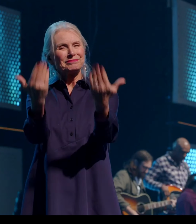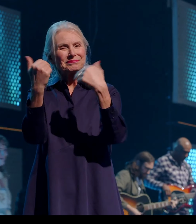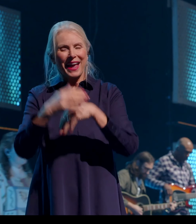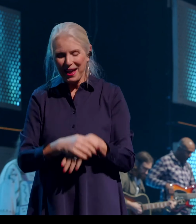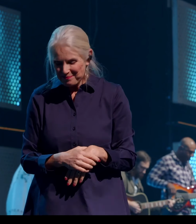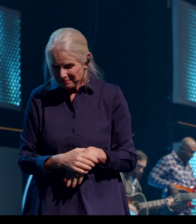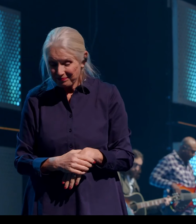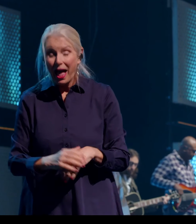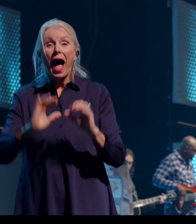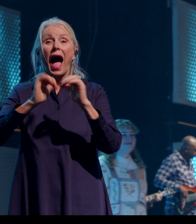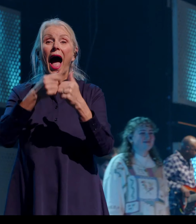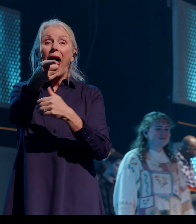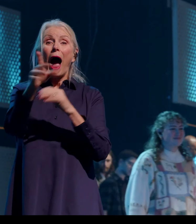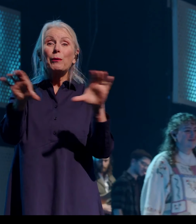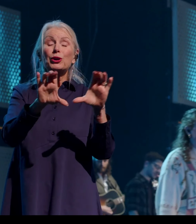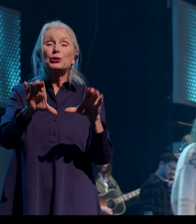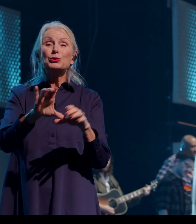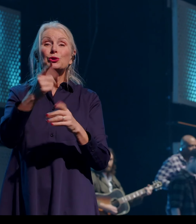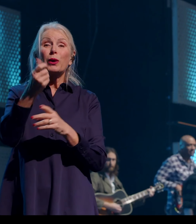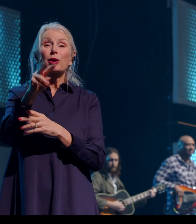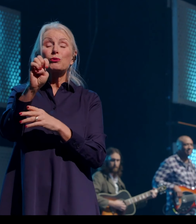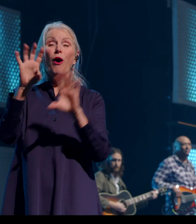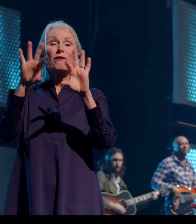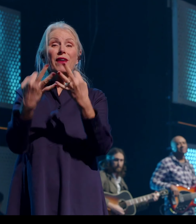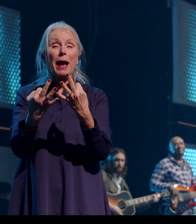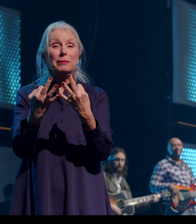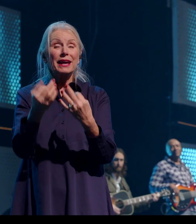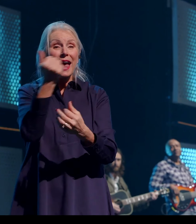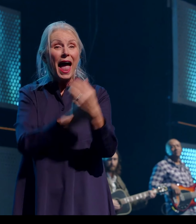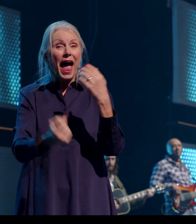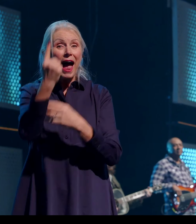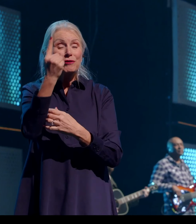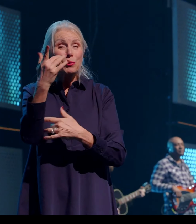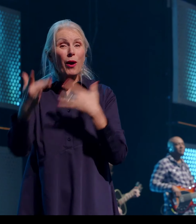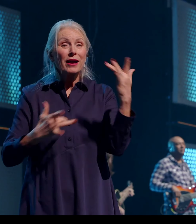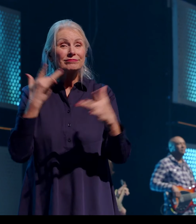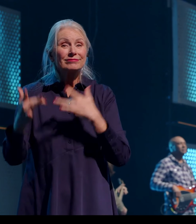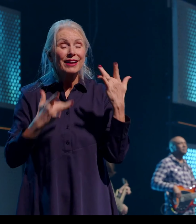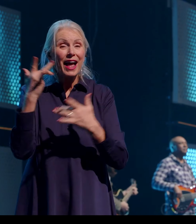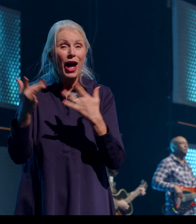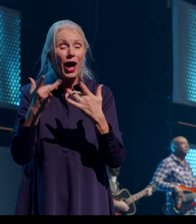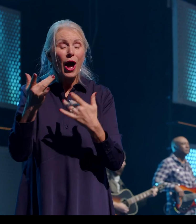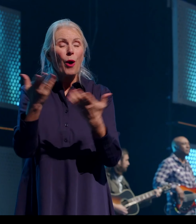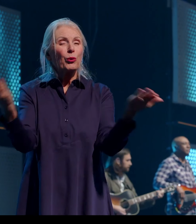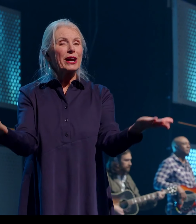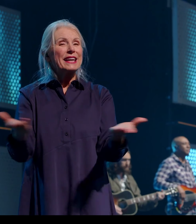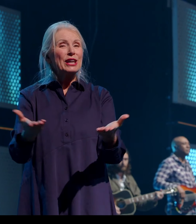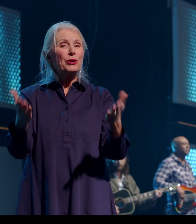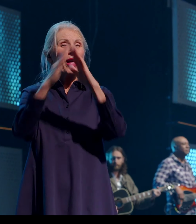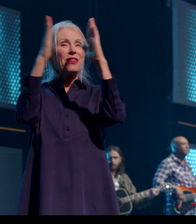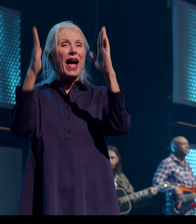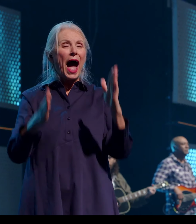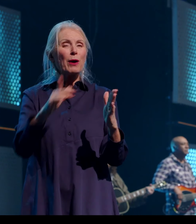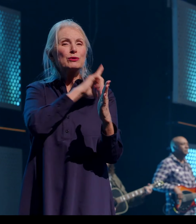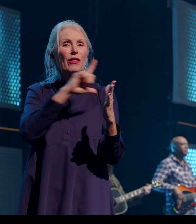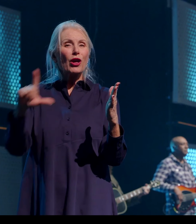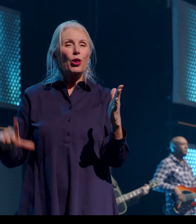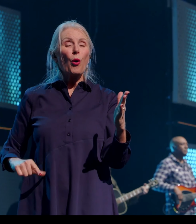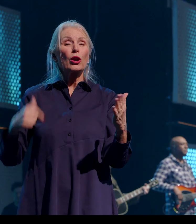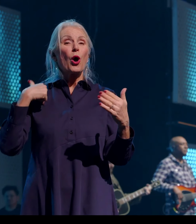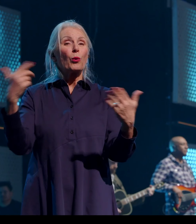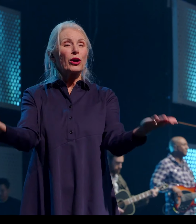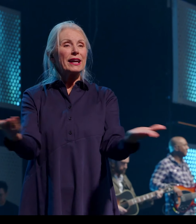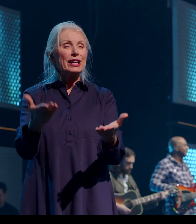How we doing, Grove family? Happy New Year to everybody. How we doing tonight? Is there anybody excited to be in the house of the Lord just one more time to give glory